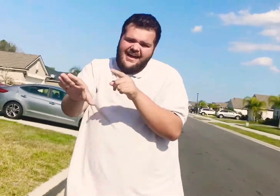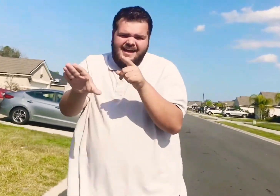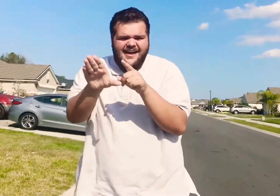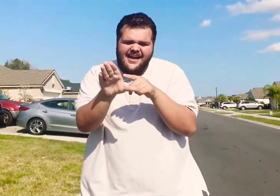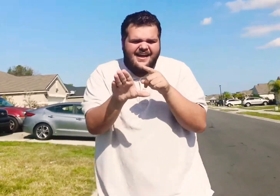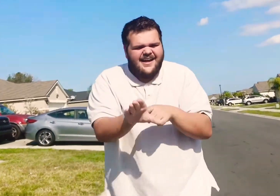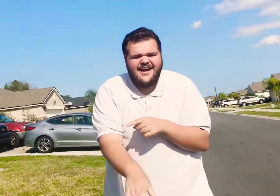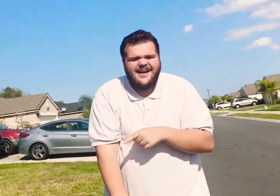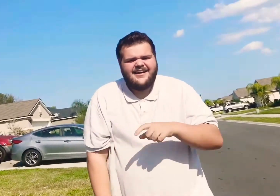die